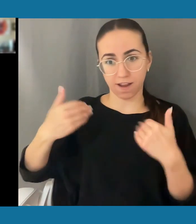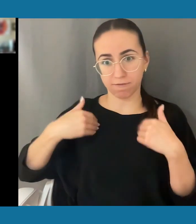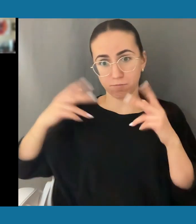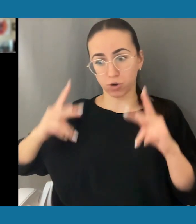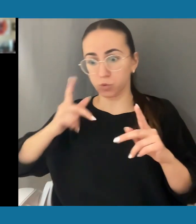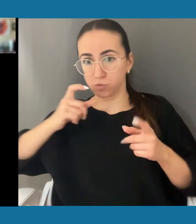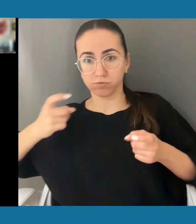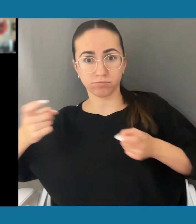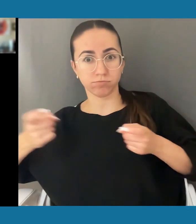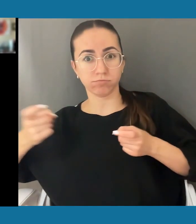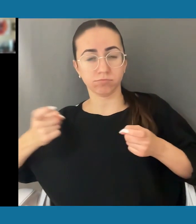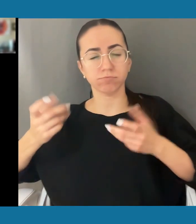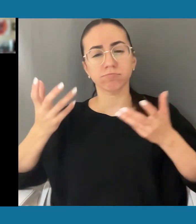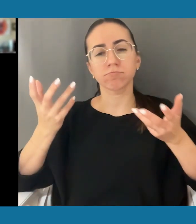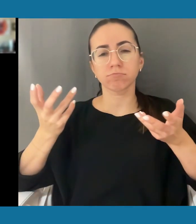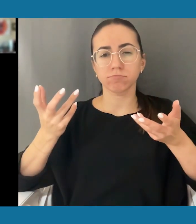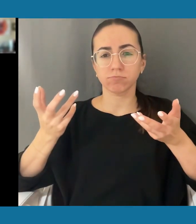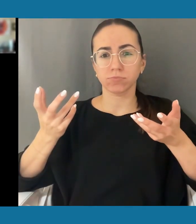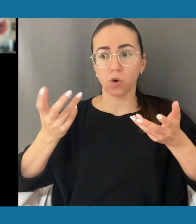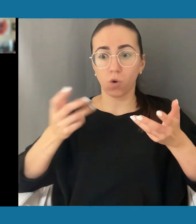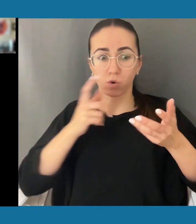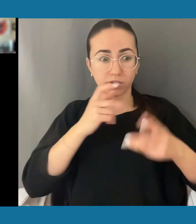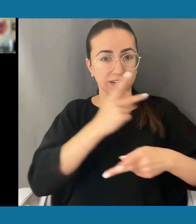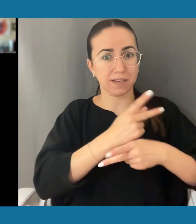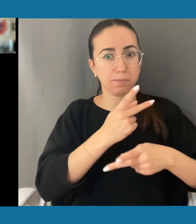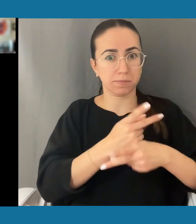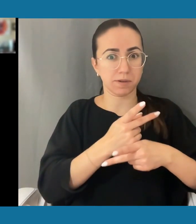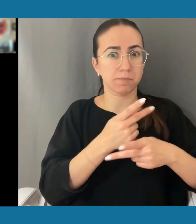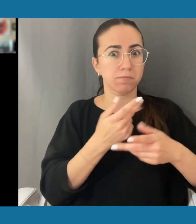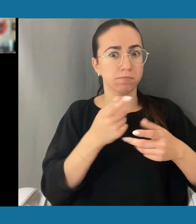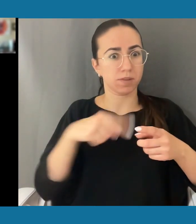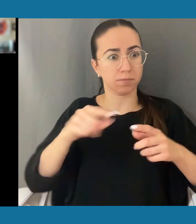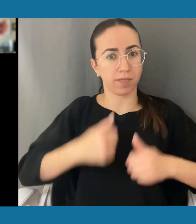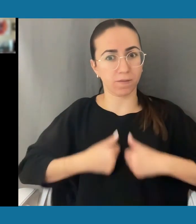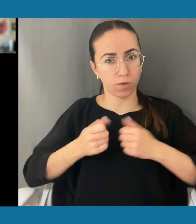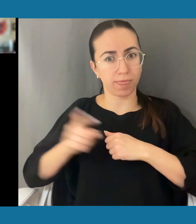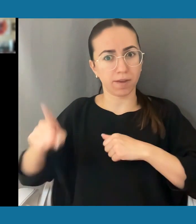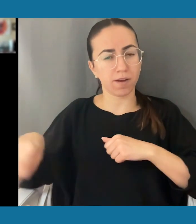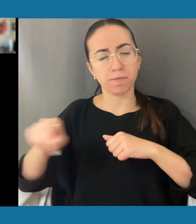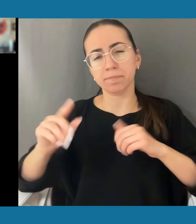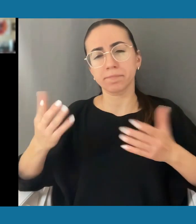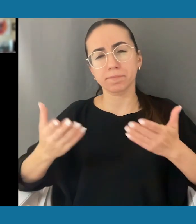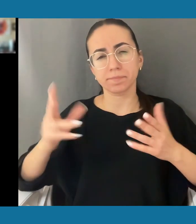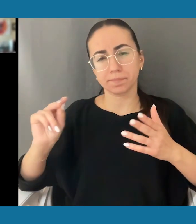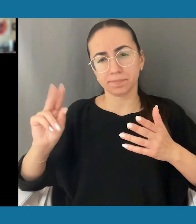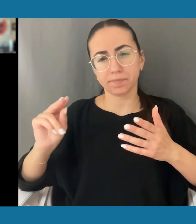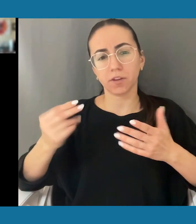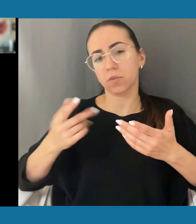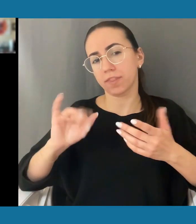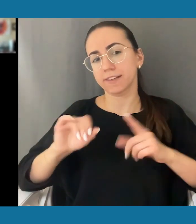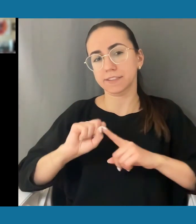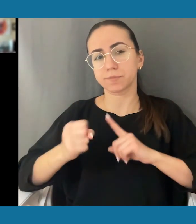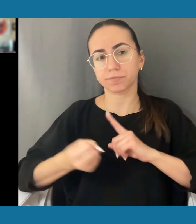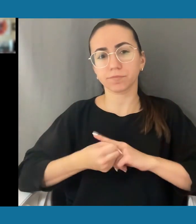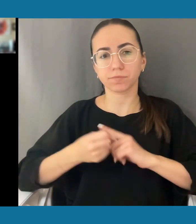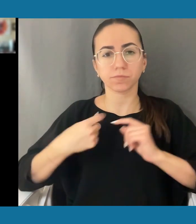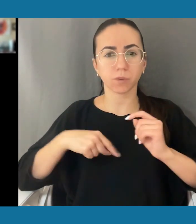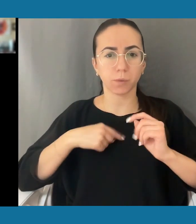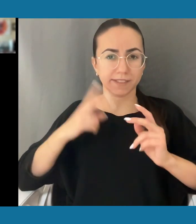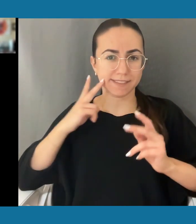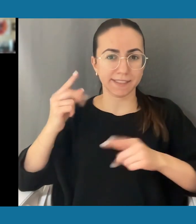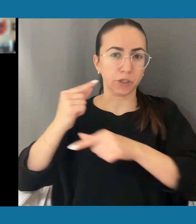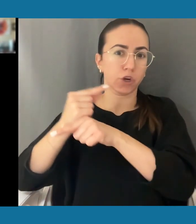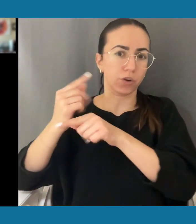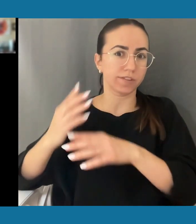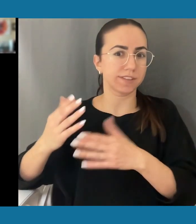to house them or to make those decisions. So absolutely, this is an instance where we do see guardianships